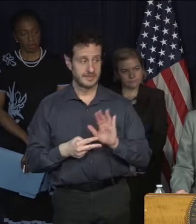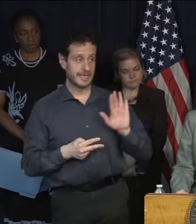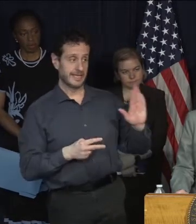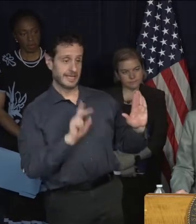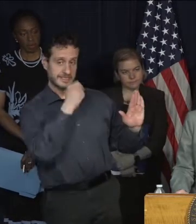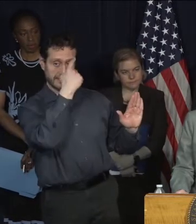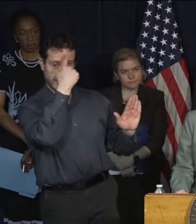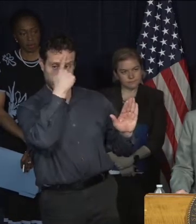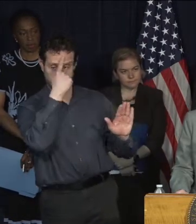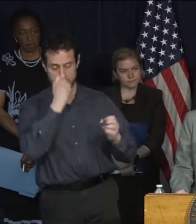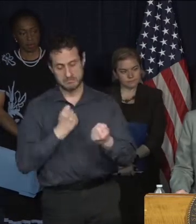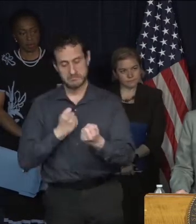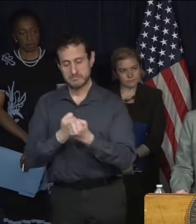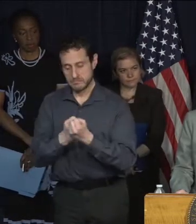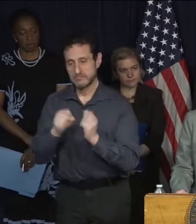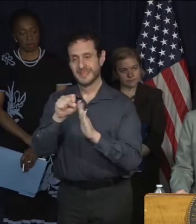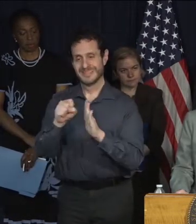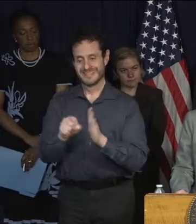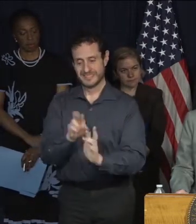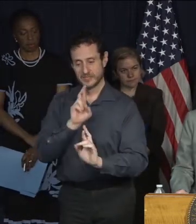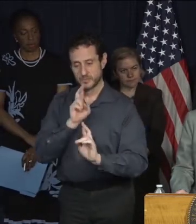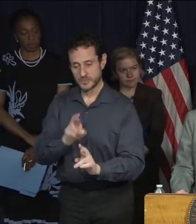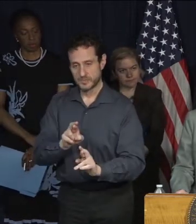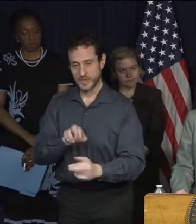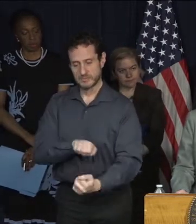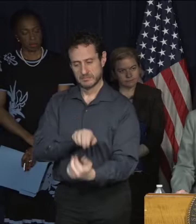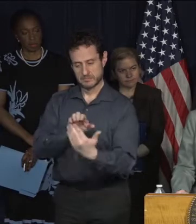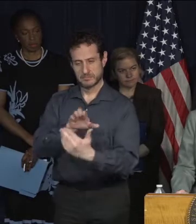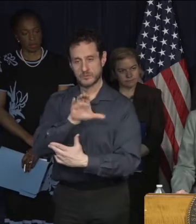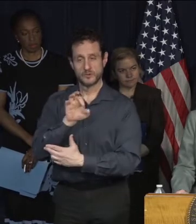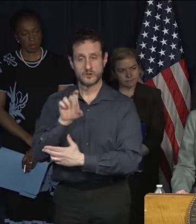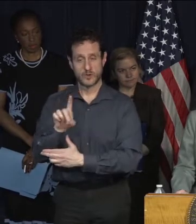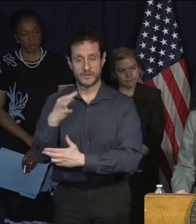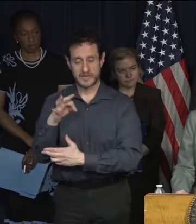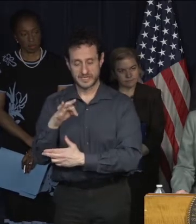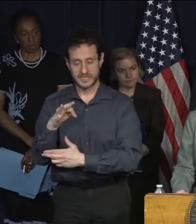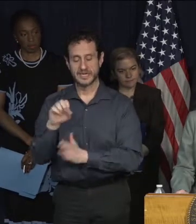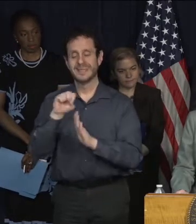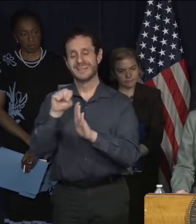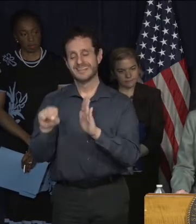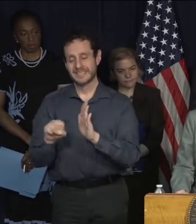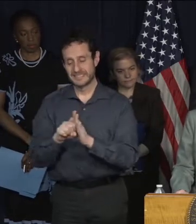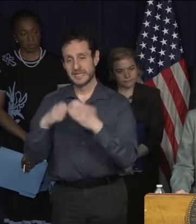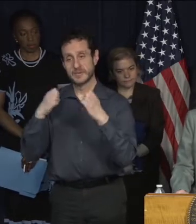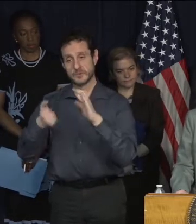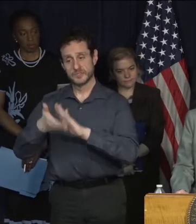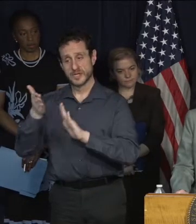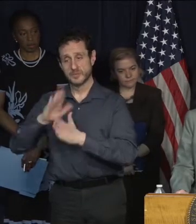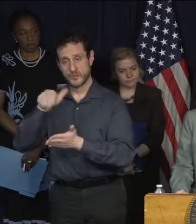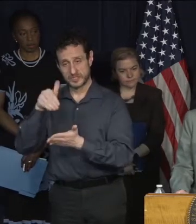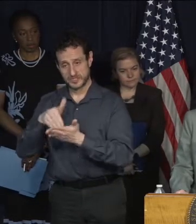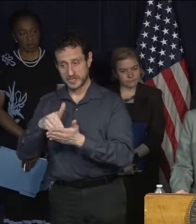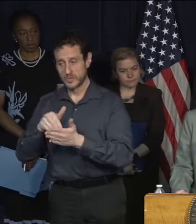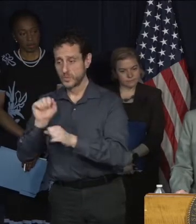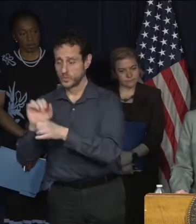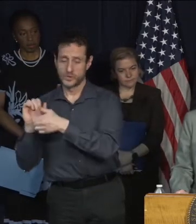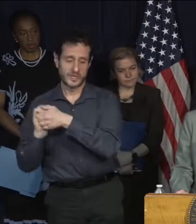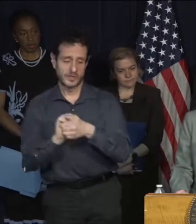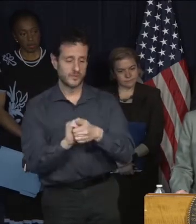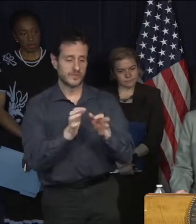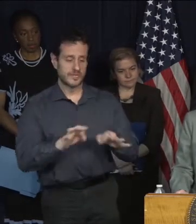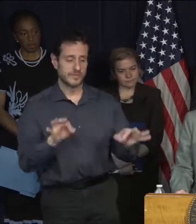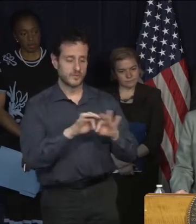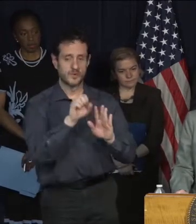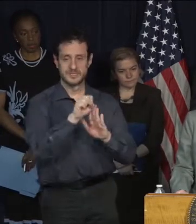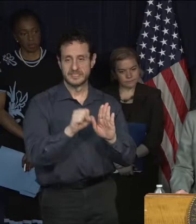behind the state's response to COVID-19. The State Emergency Operations Center is currently coordinating with key state agencies